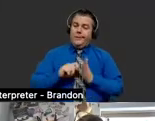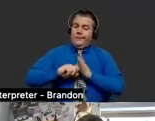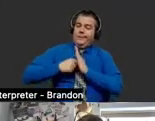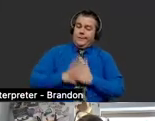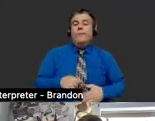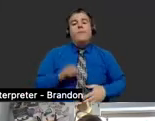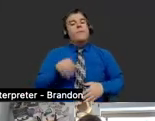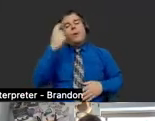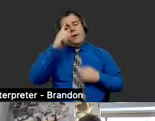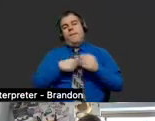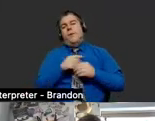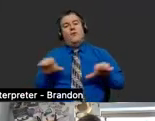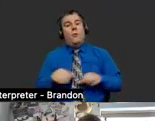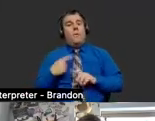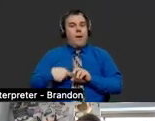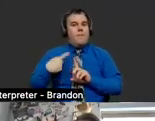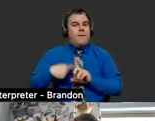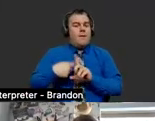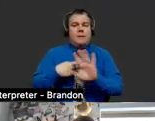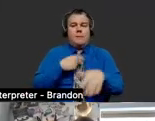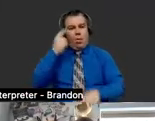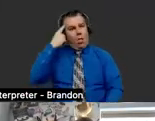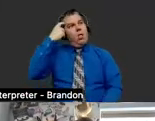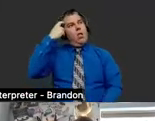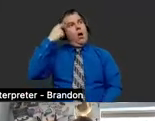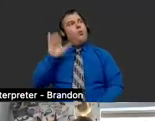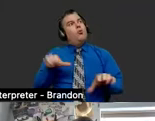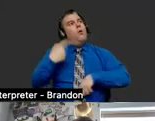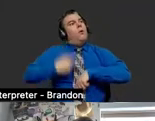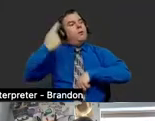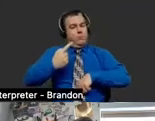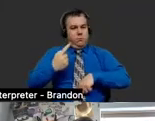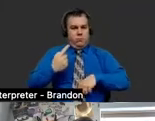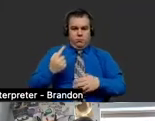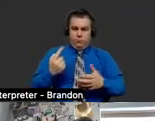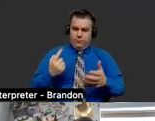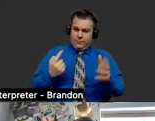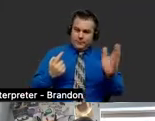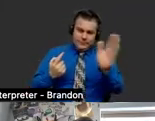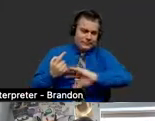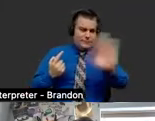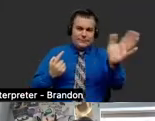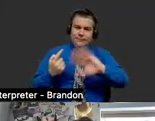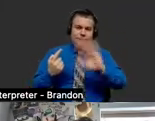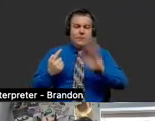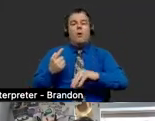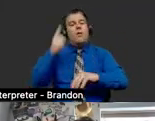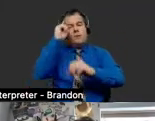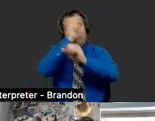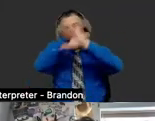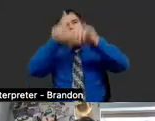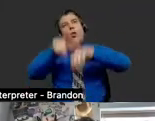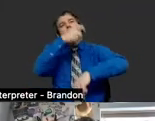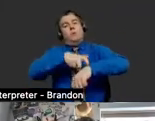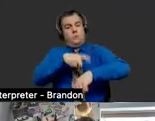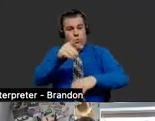about doing this monthly, don't get hung up on, oh, I'm going to do it one time and then what? Long-term vision here, people. When you do this